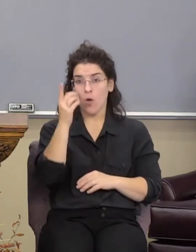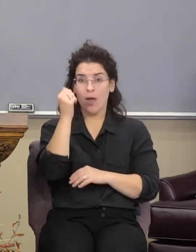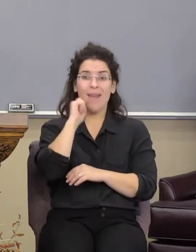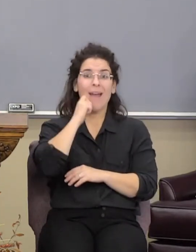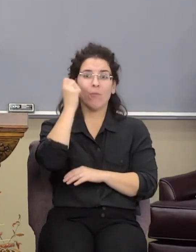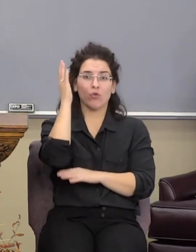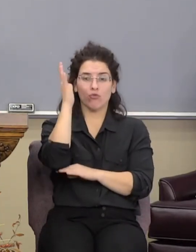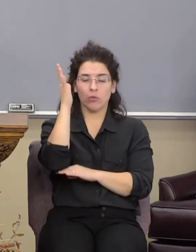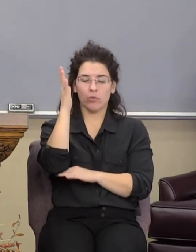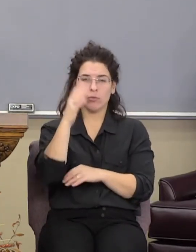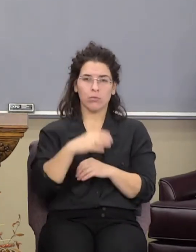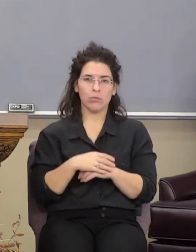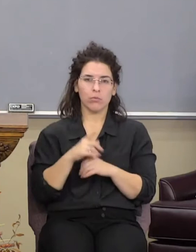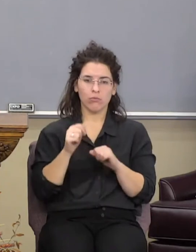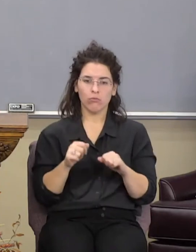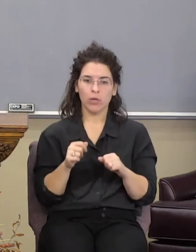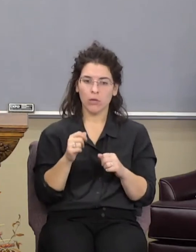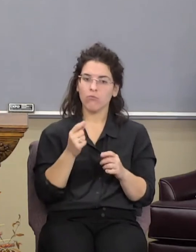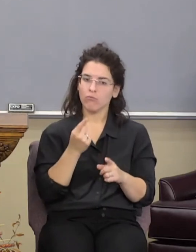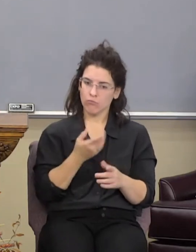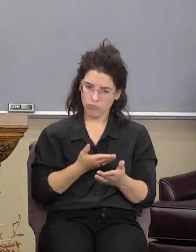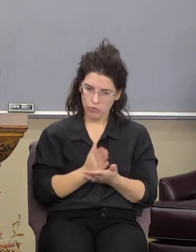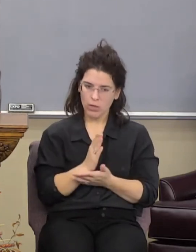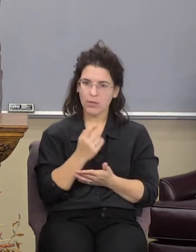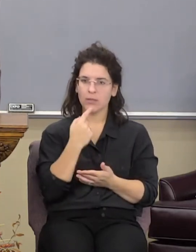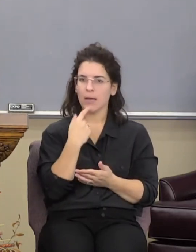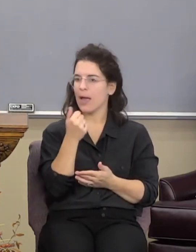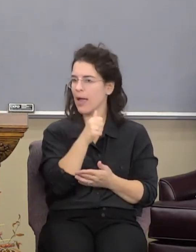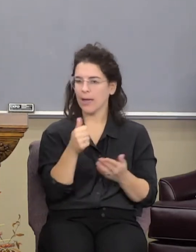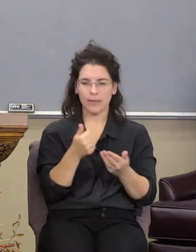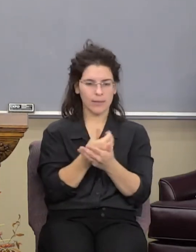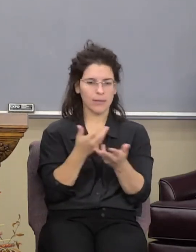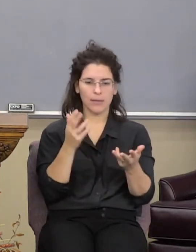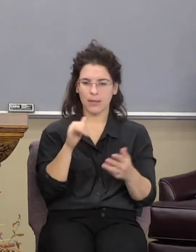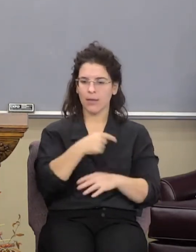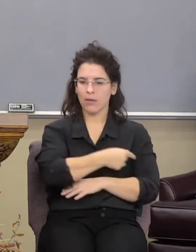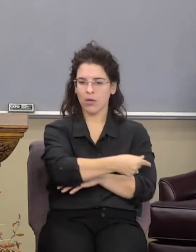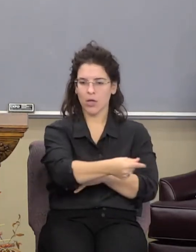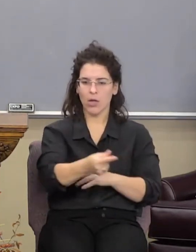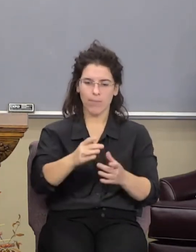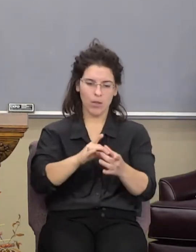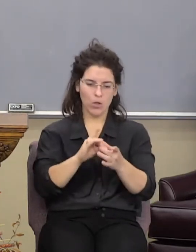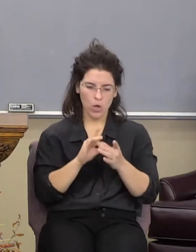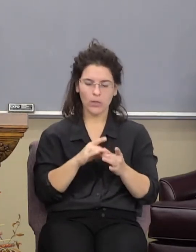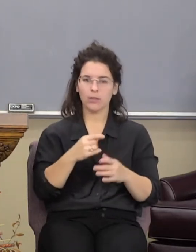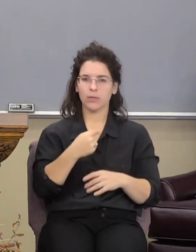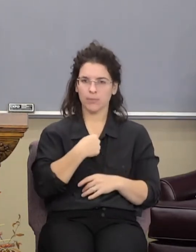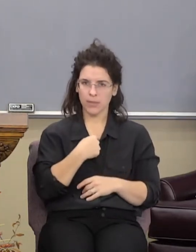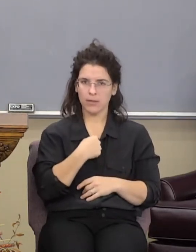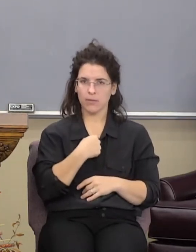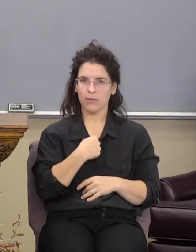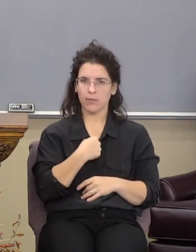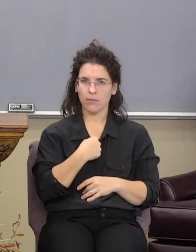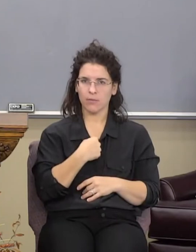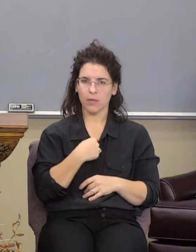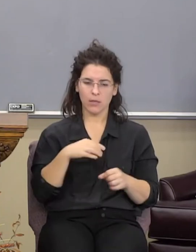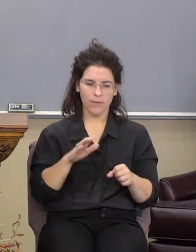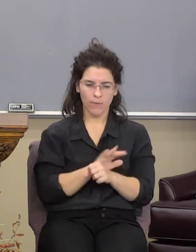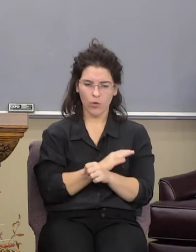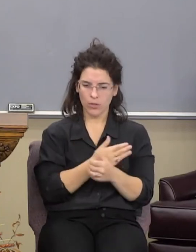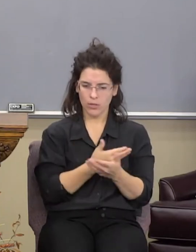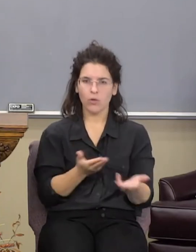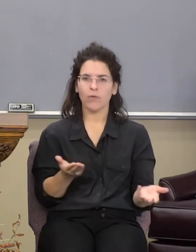tree. You can rightly say, anything in that garden belongs to me and the fullness